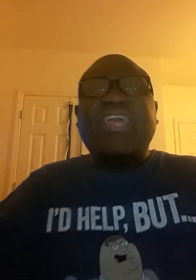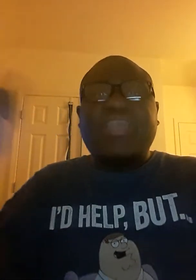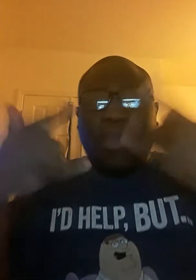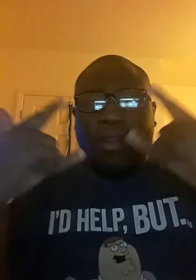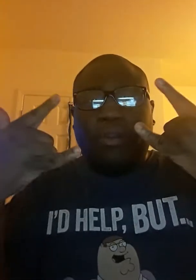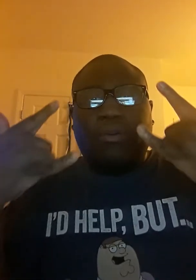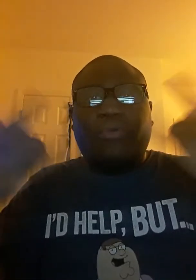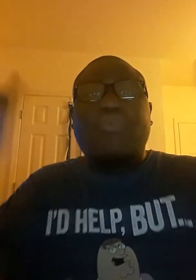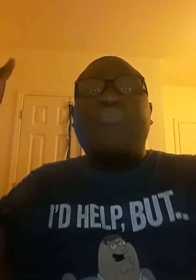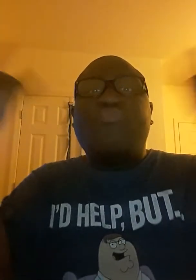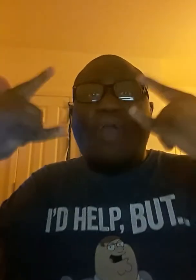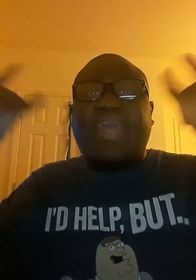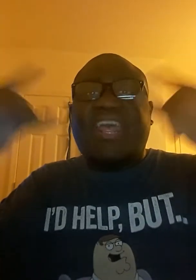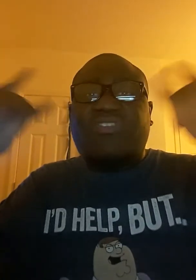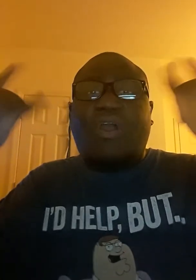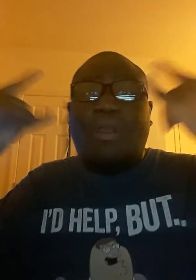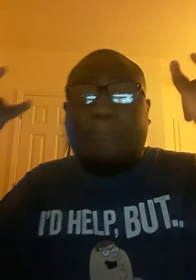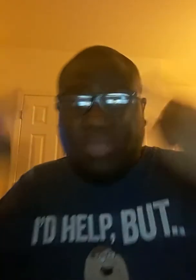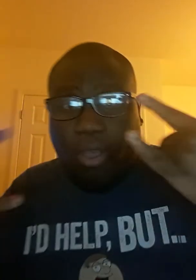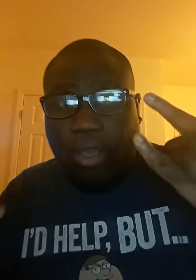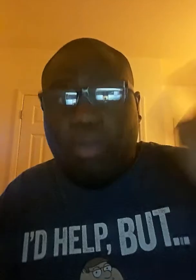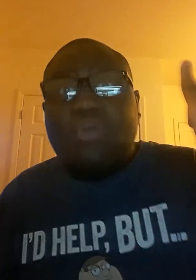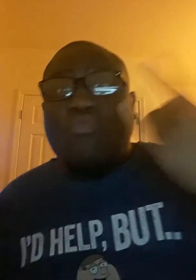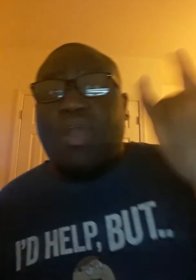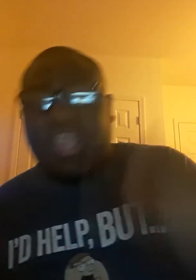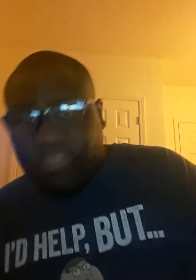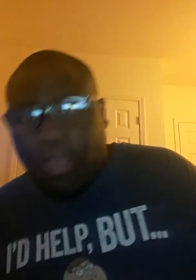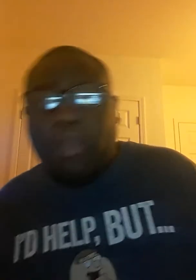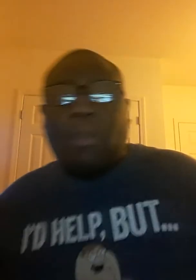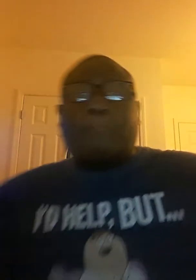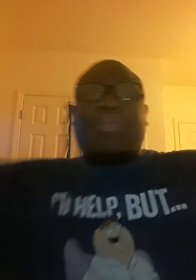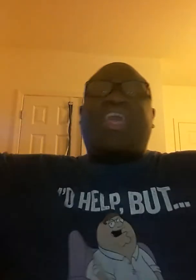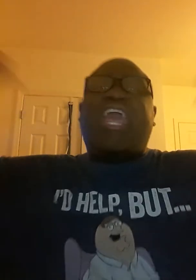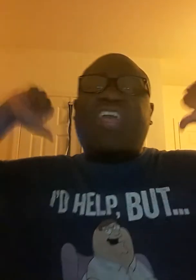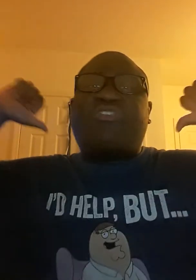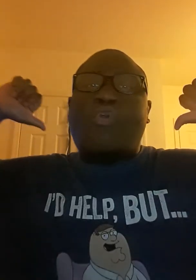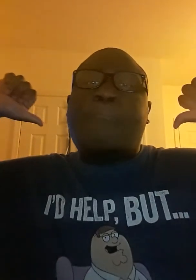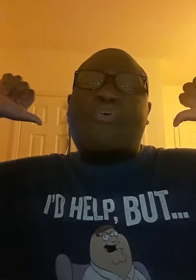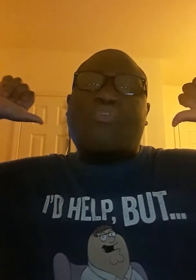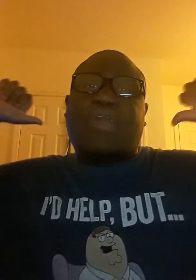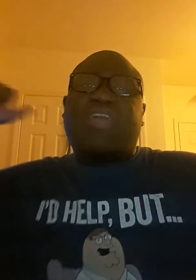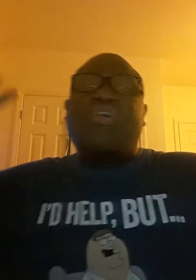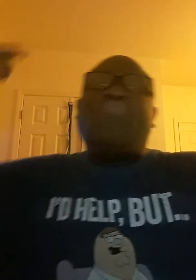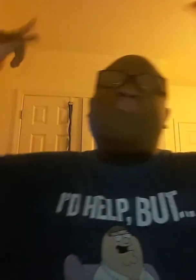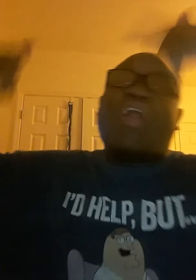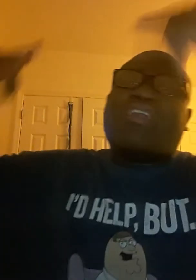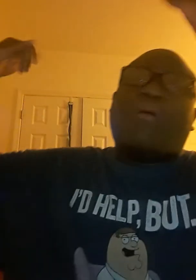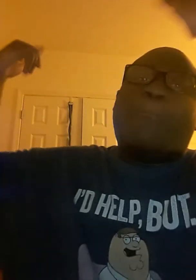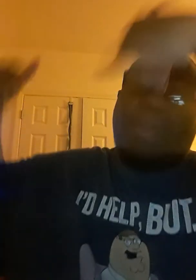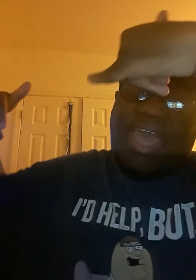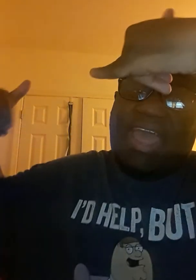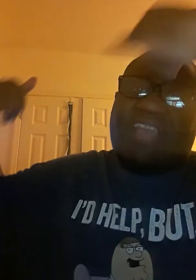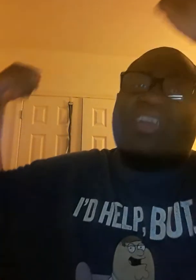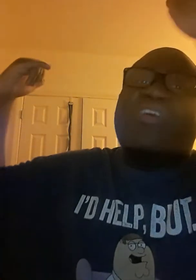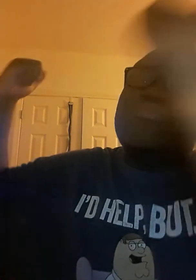Yo, what is up, y'all? What is up? It's your boy, welcome back to